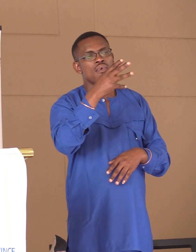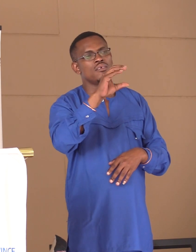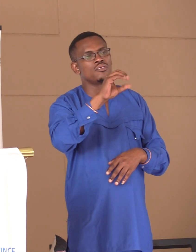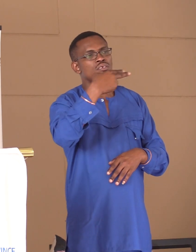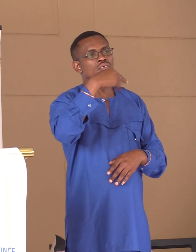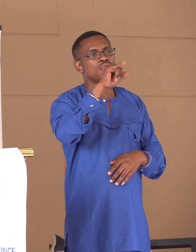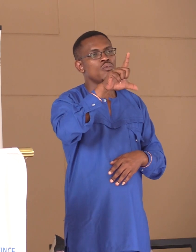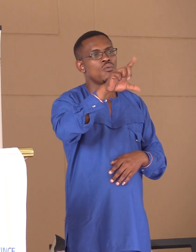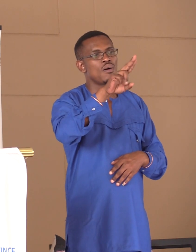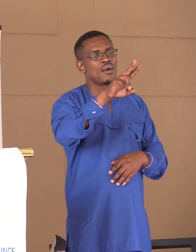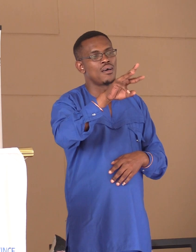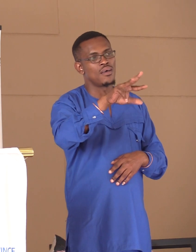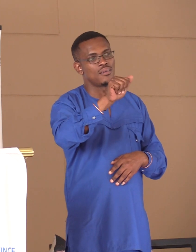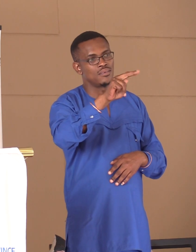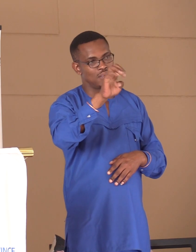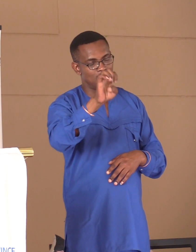HOD,